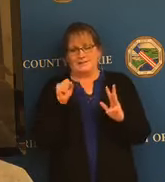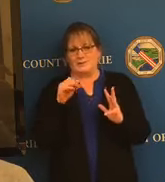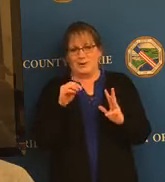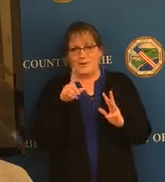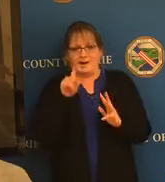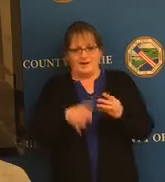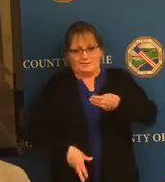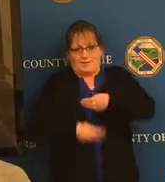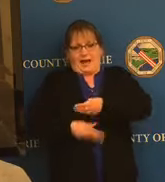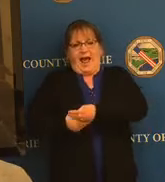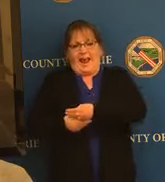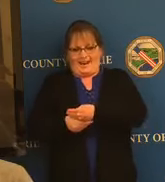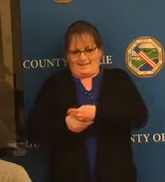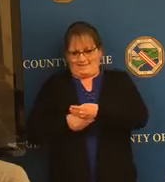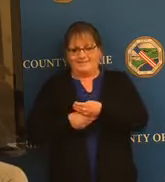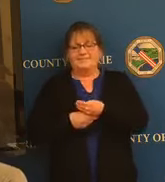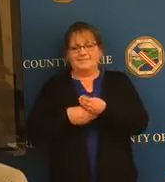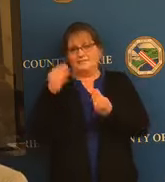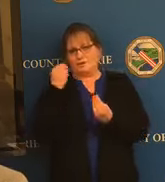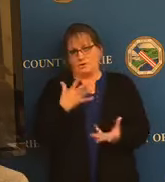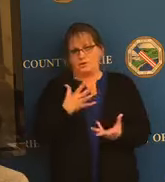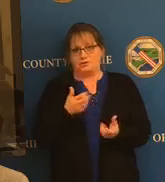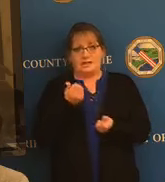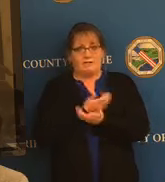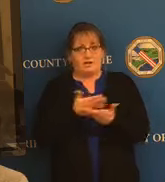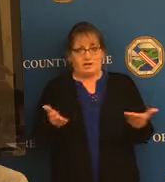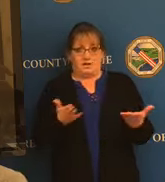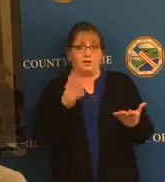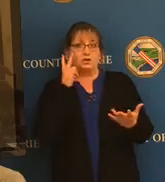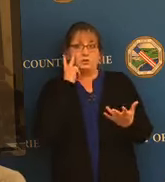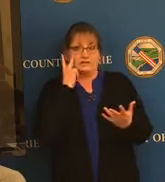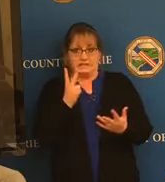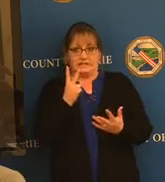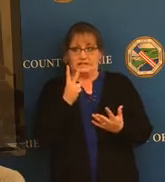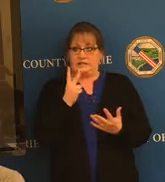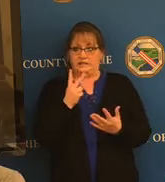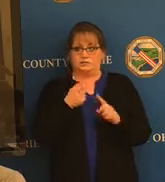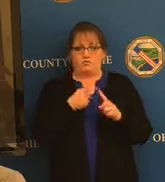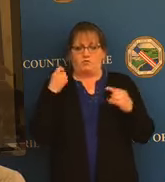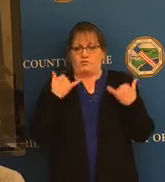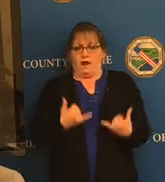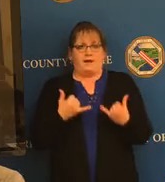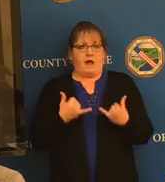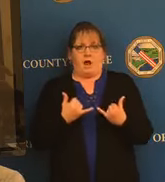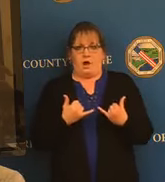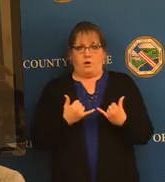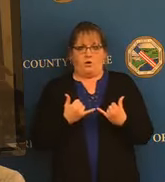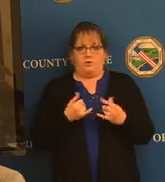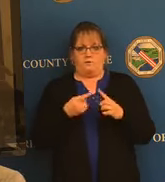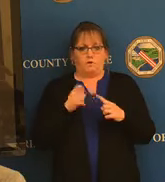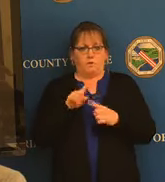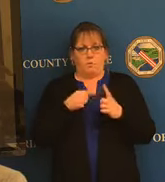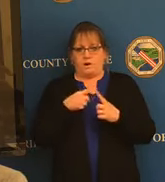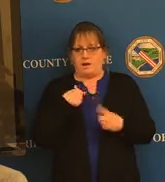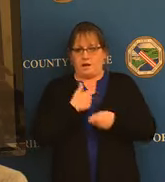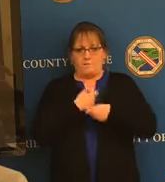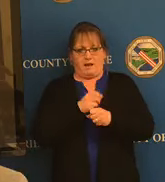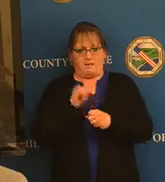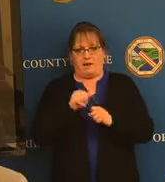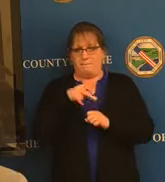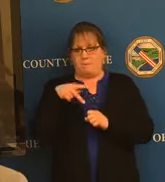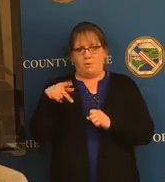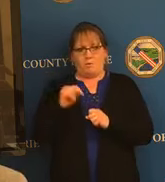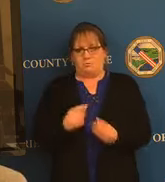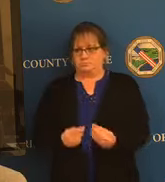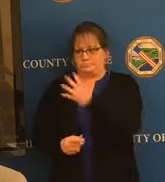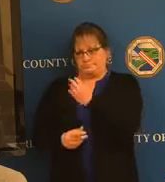provisos that everything that you see is as based as of this moment or when the PowerPoint was created about 15, 20 minutes